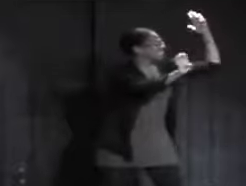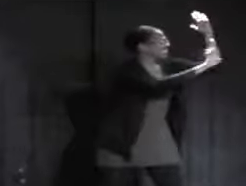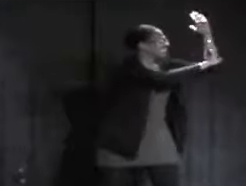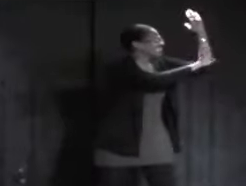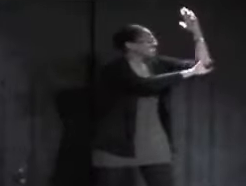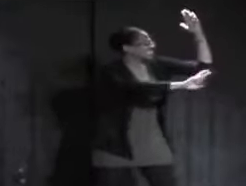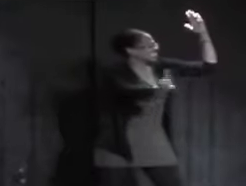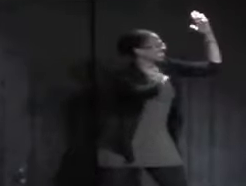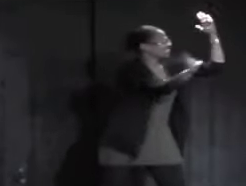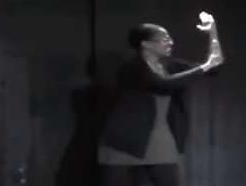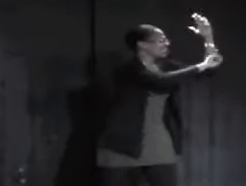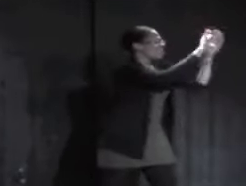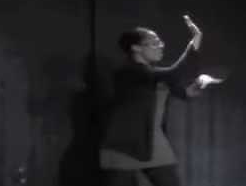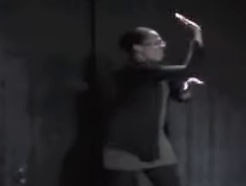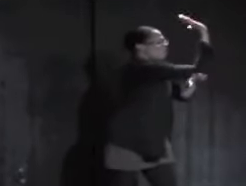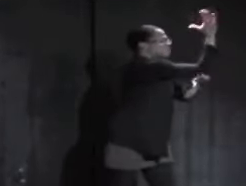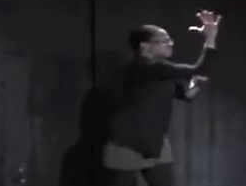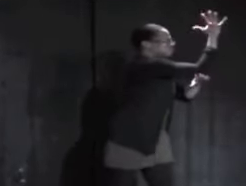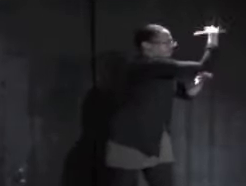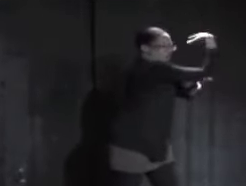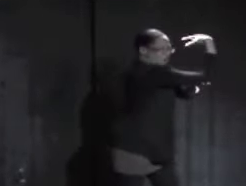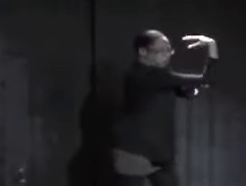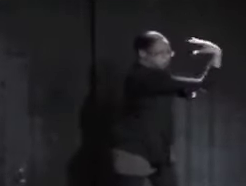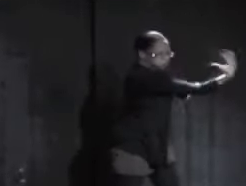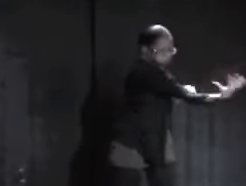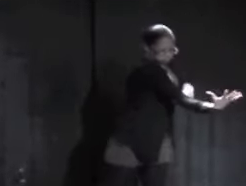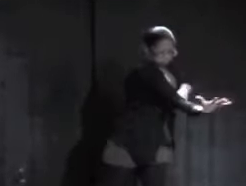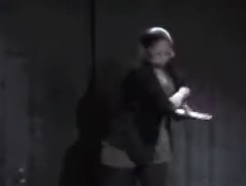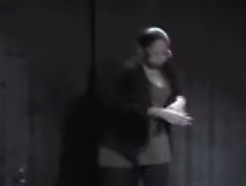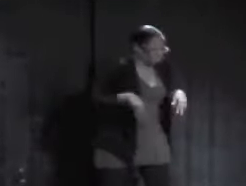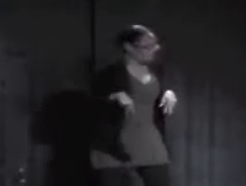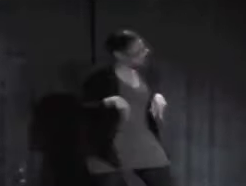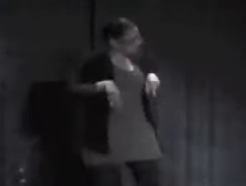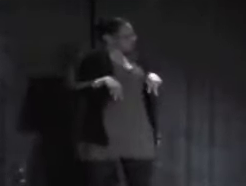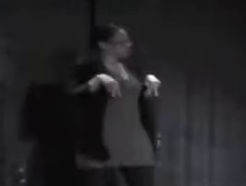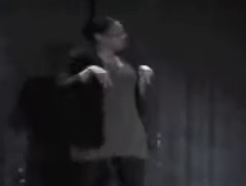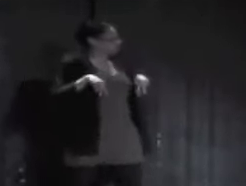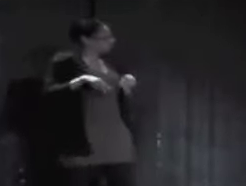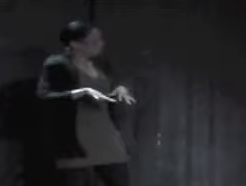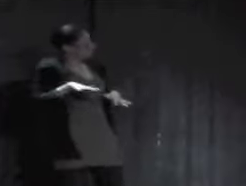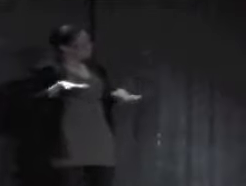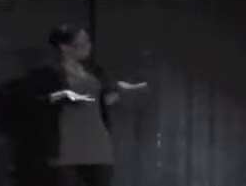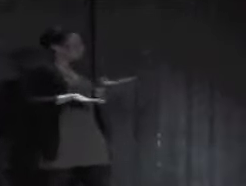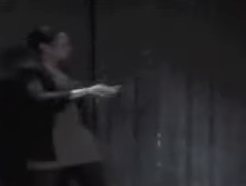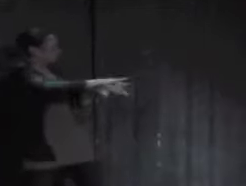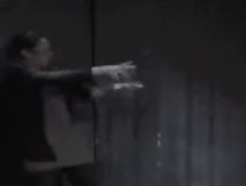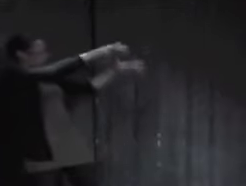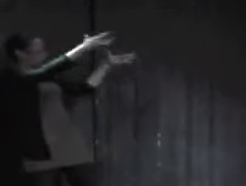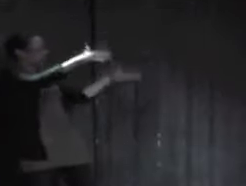T-I-M-B-R starts fingerspelling timber against the tree, and sure enough, the tree goes down and falls and the ground shakes.